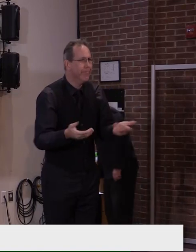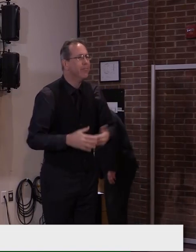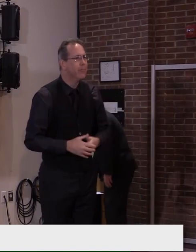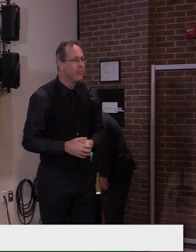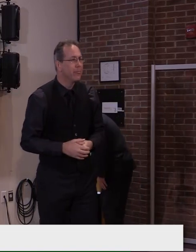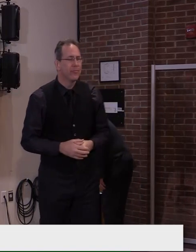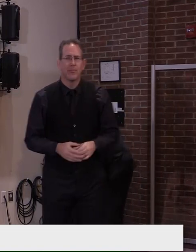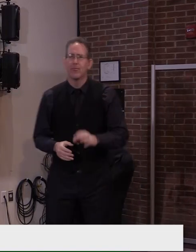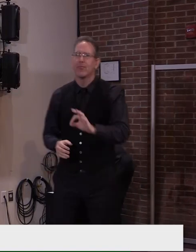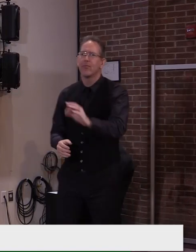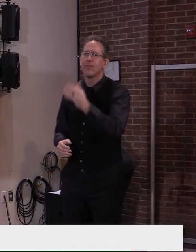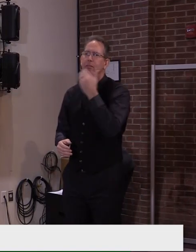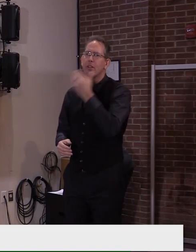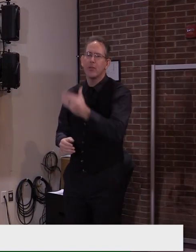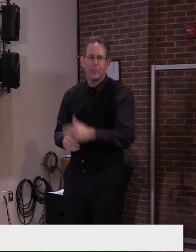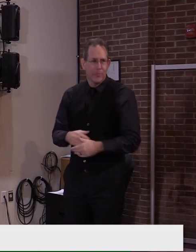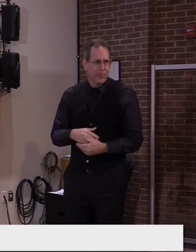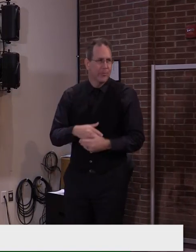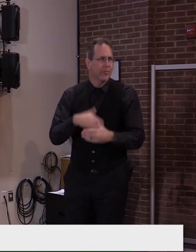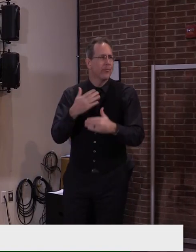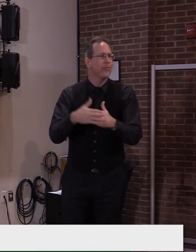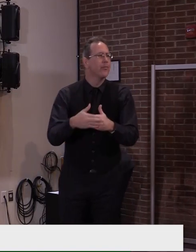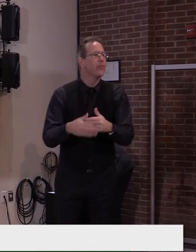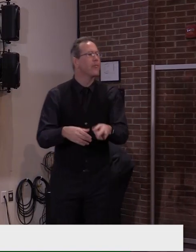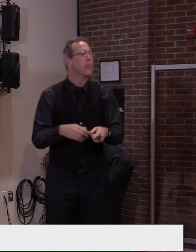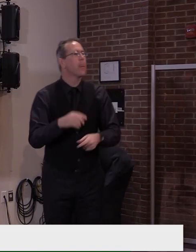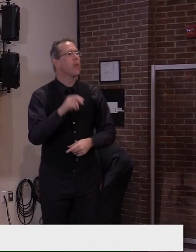Chris Roy, Newport Daily Express.